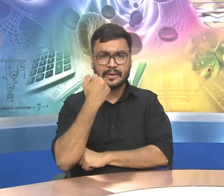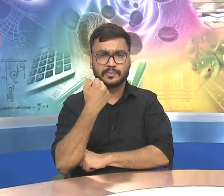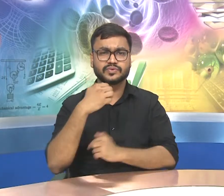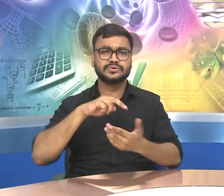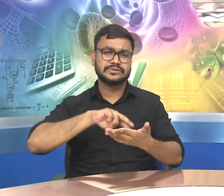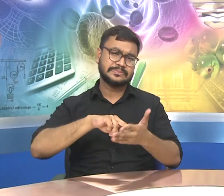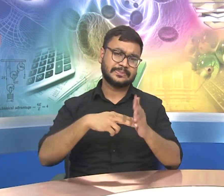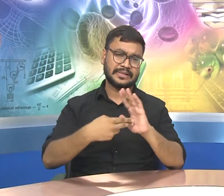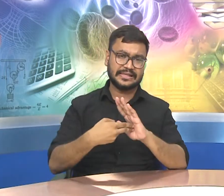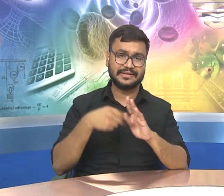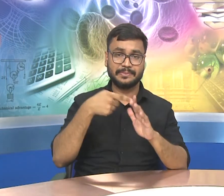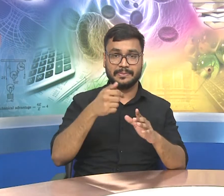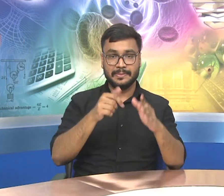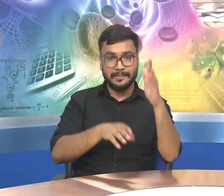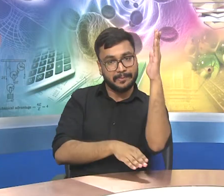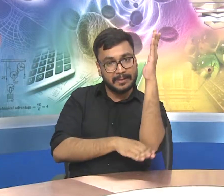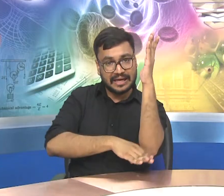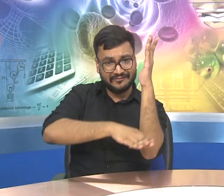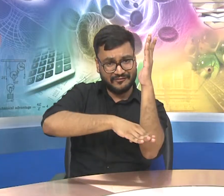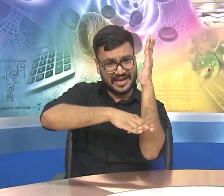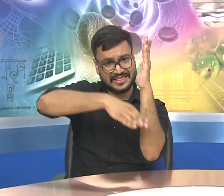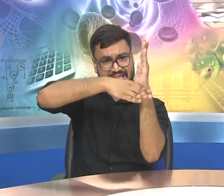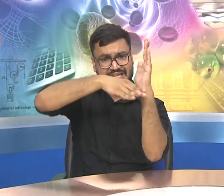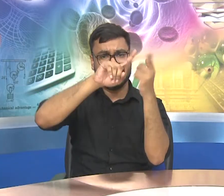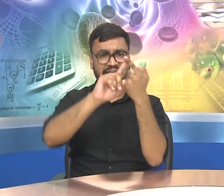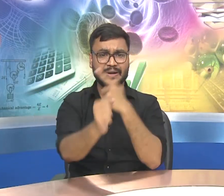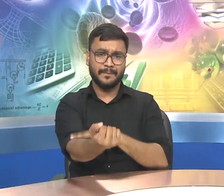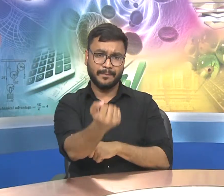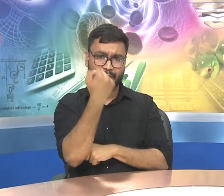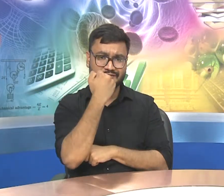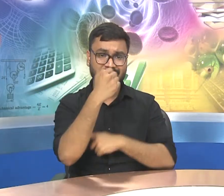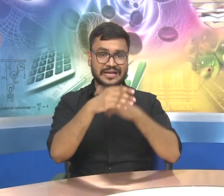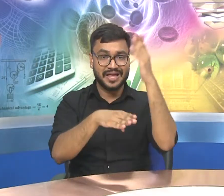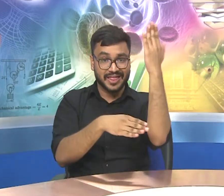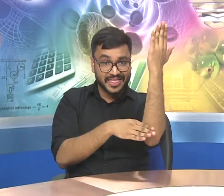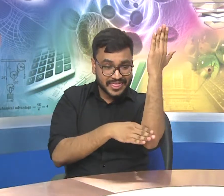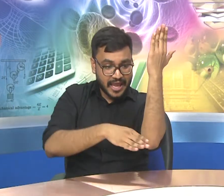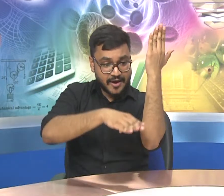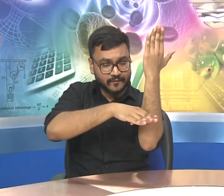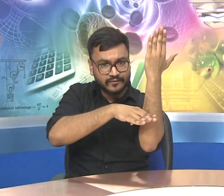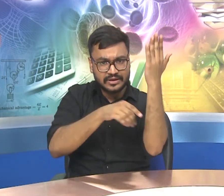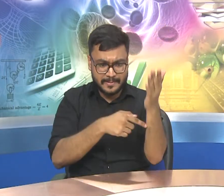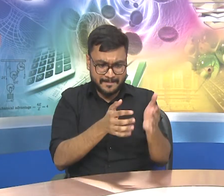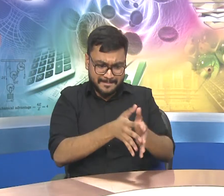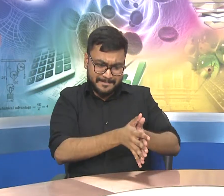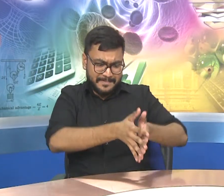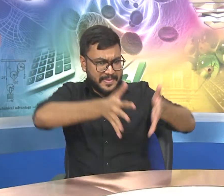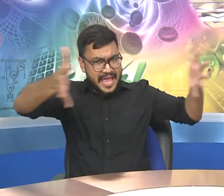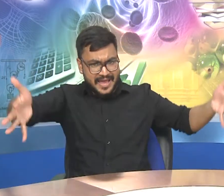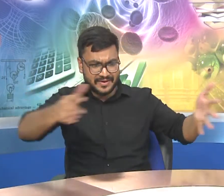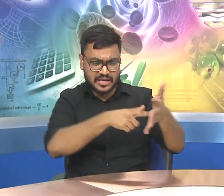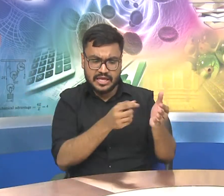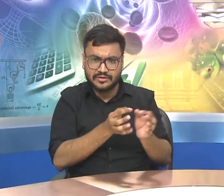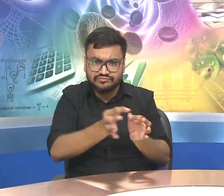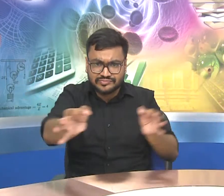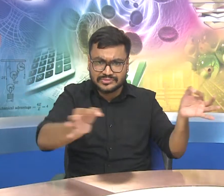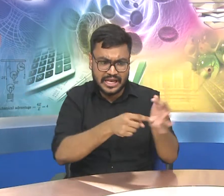And third, pyramid of energy. This pyramid represents the total amount of energy